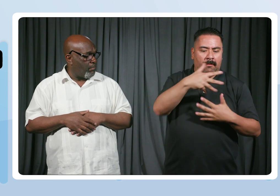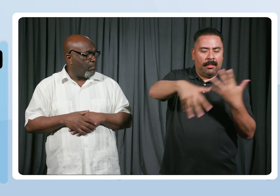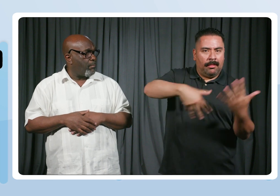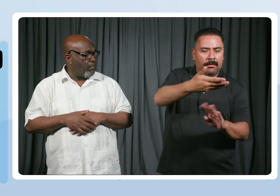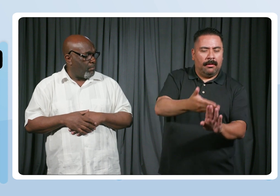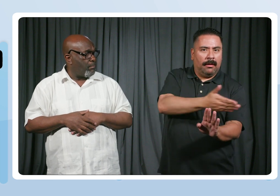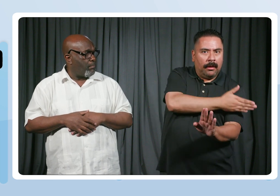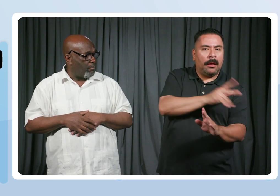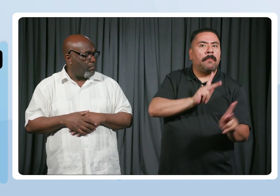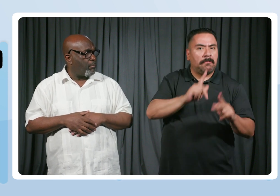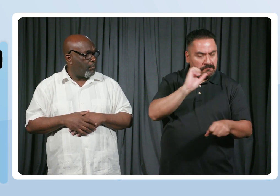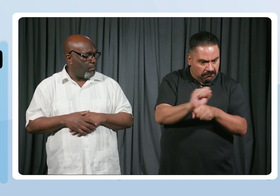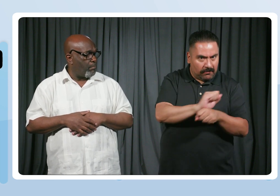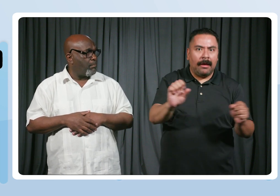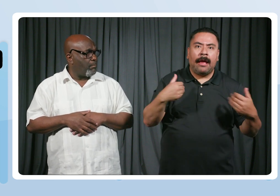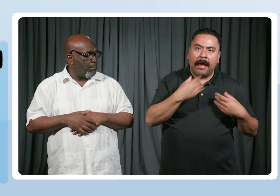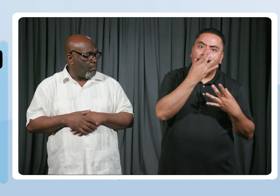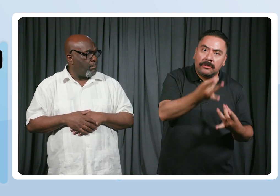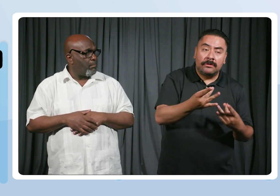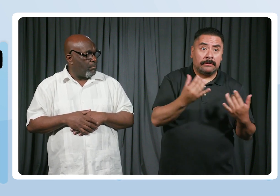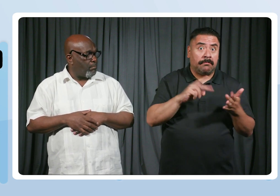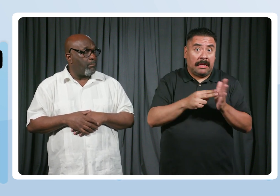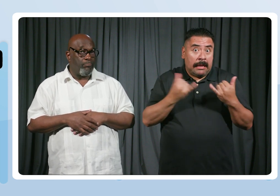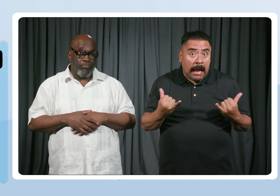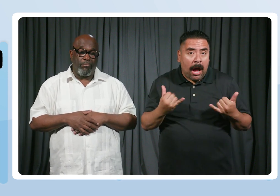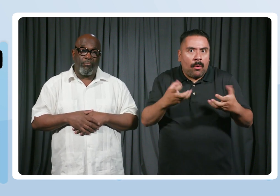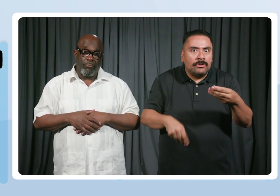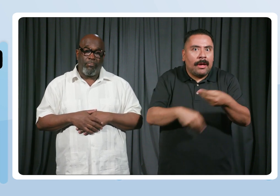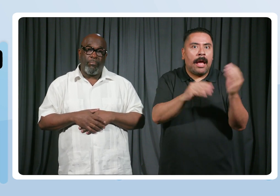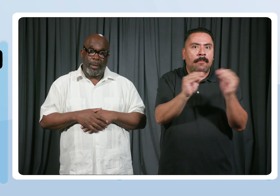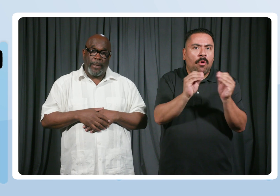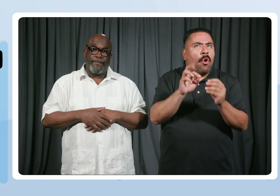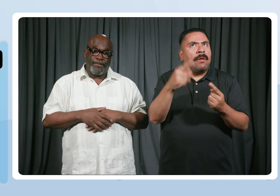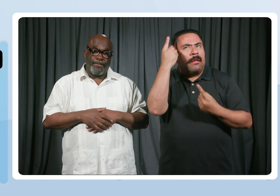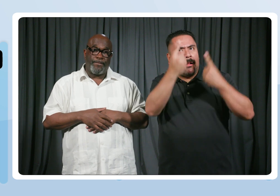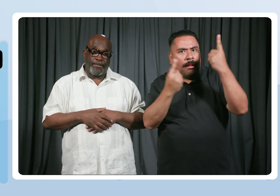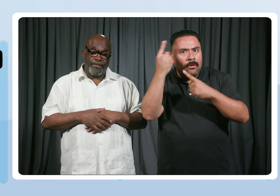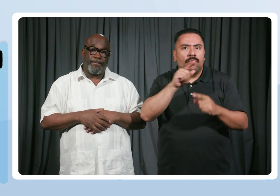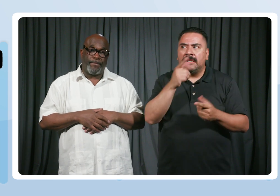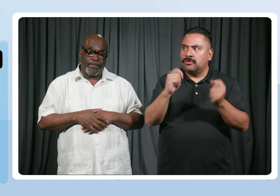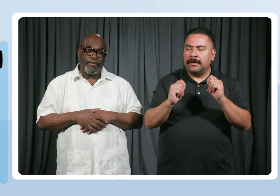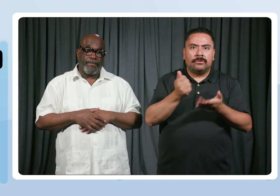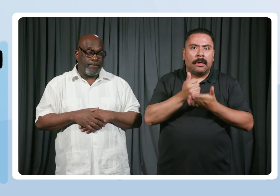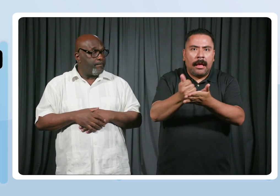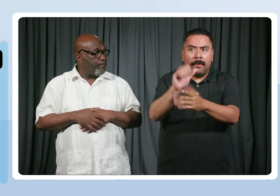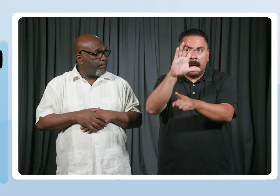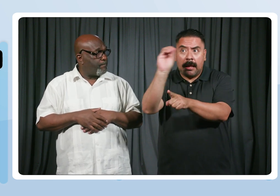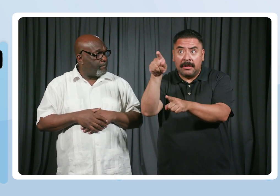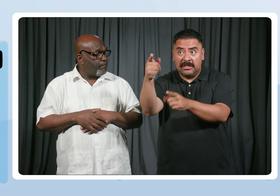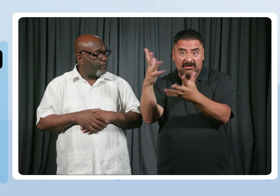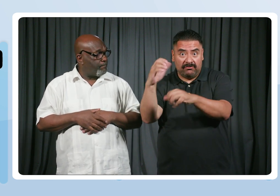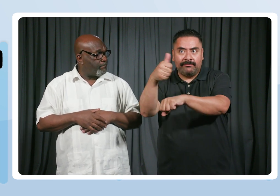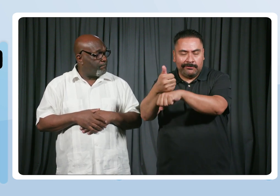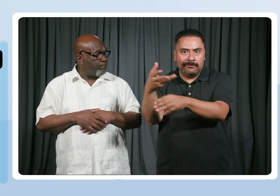are very interested, whether they're already doing it and looking to expand or it's something they've thought about. So really trying to leverage the companies that are already doing this